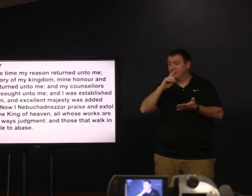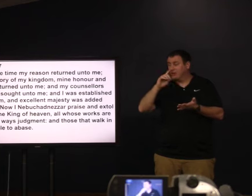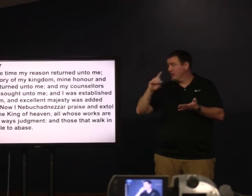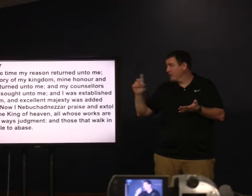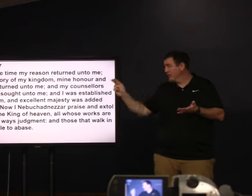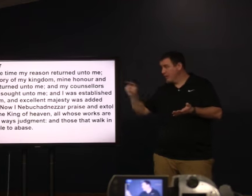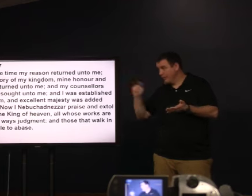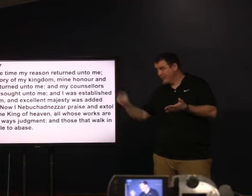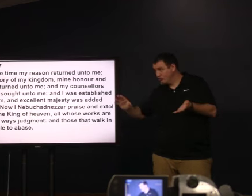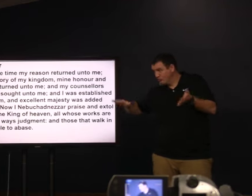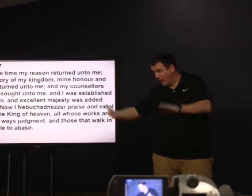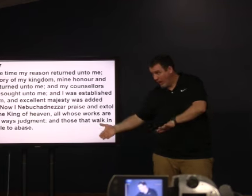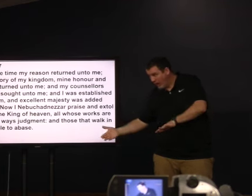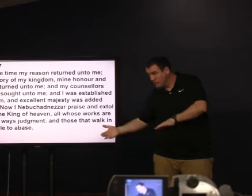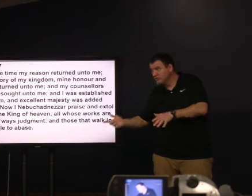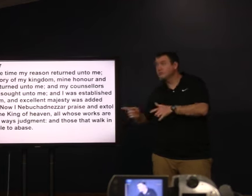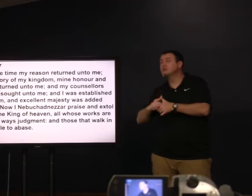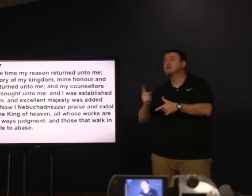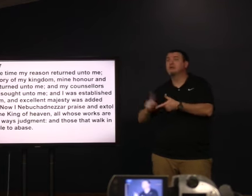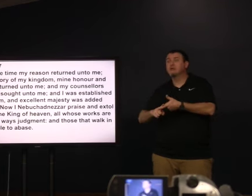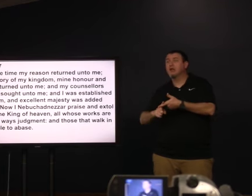So after that, Nebuchadnezzar dies,